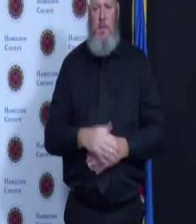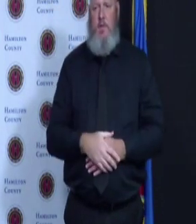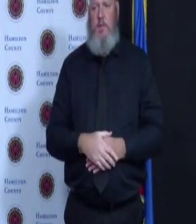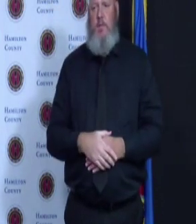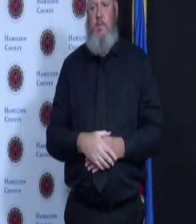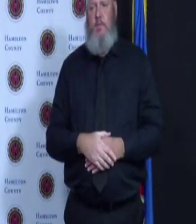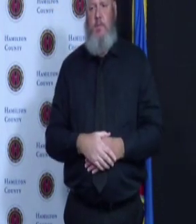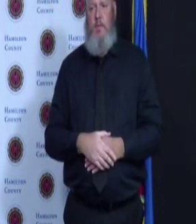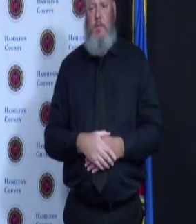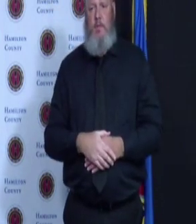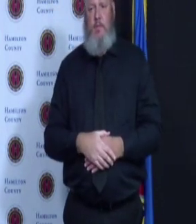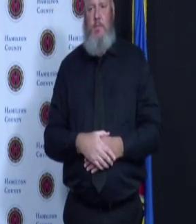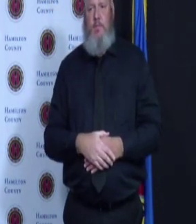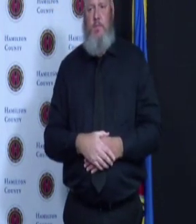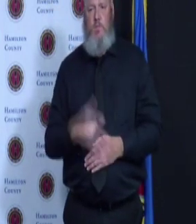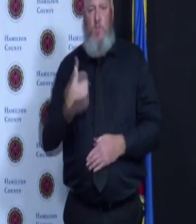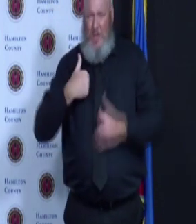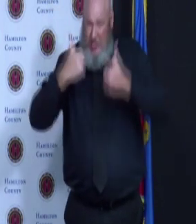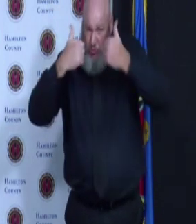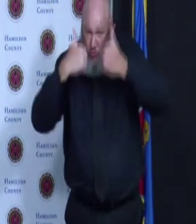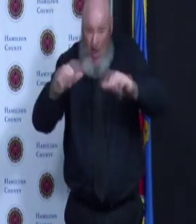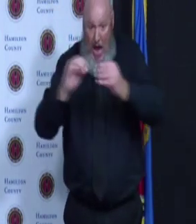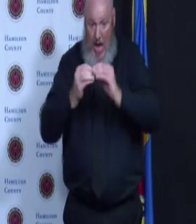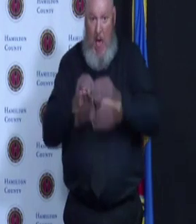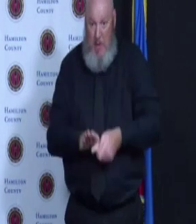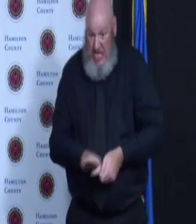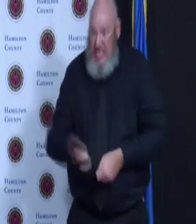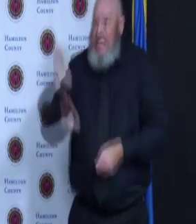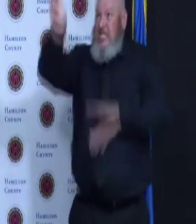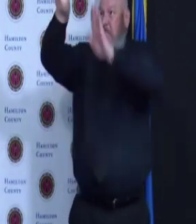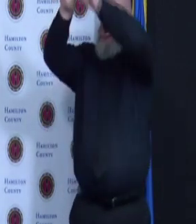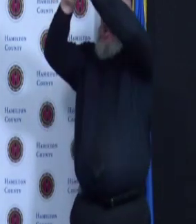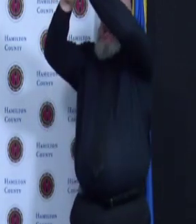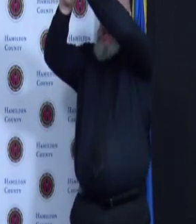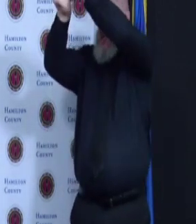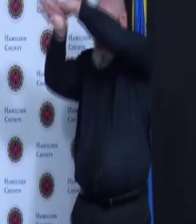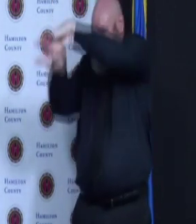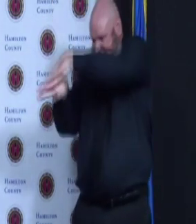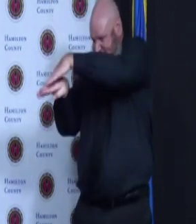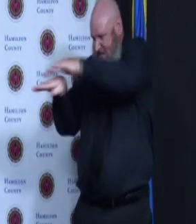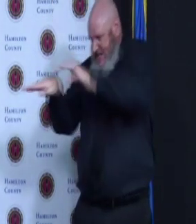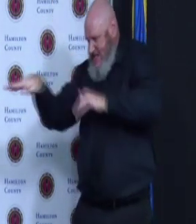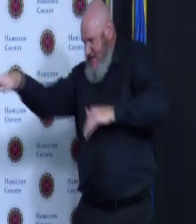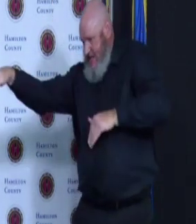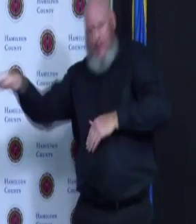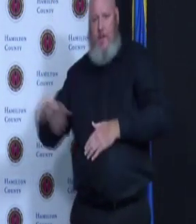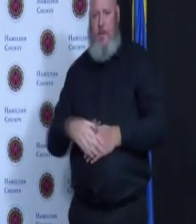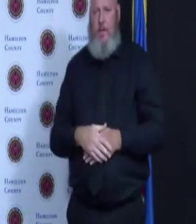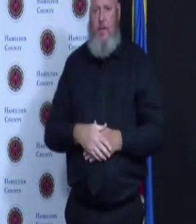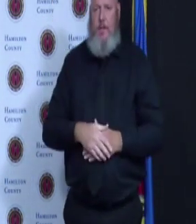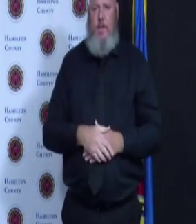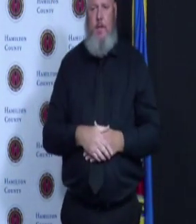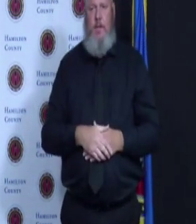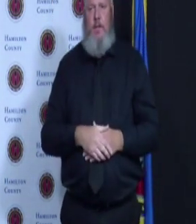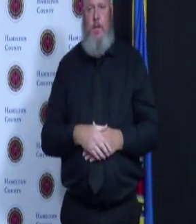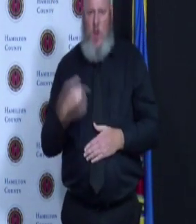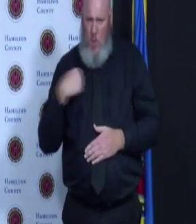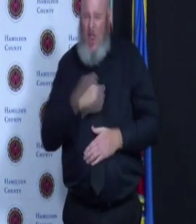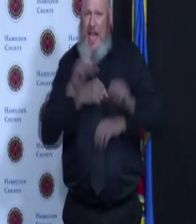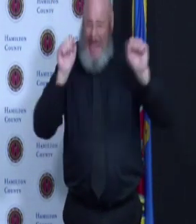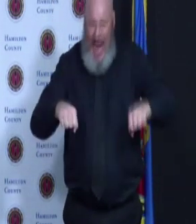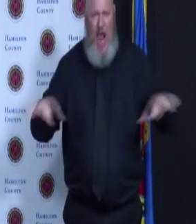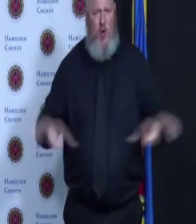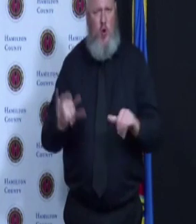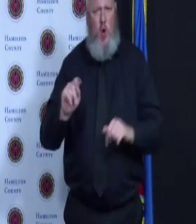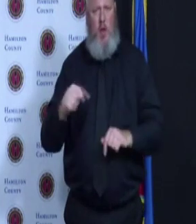do to make our community safe and save lives. So thank you all for everything you're doing in the community, and we'll be back on Monday.